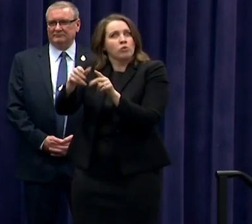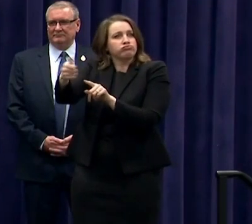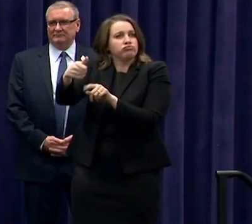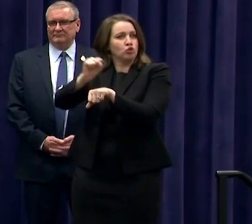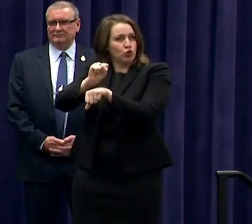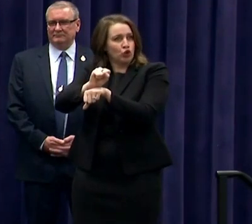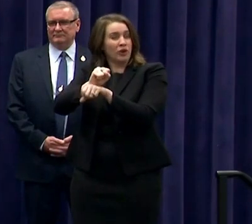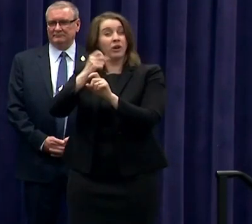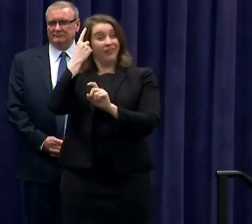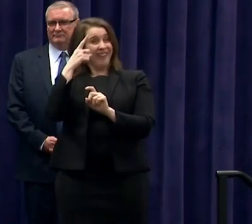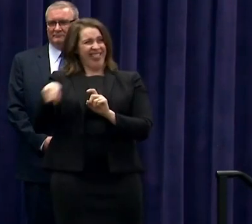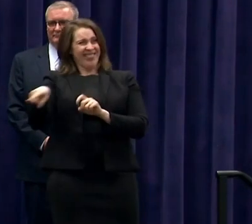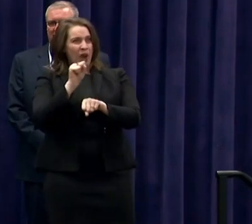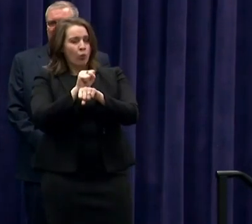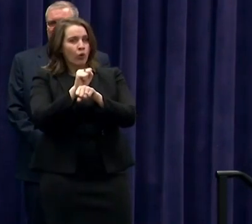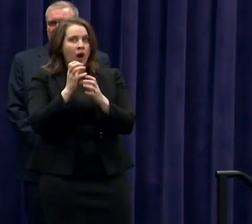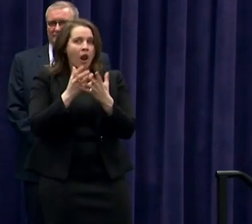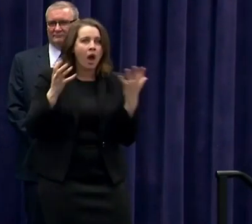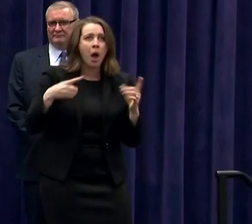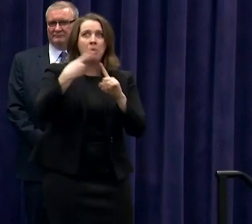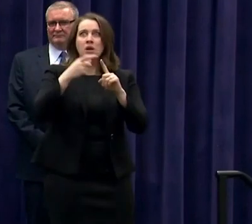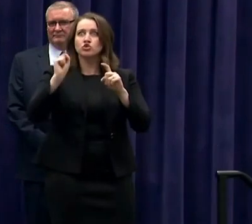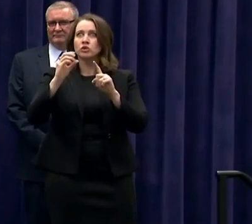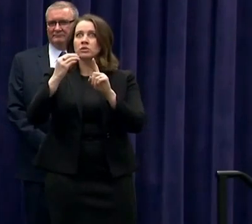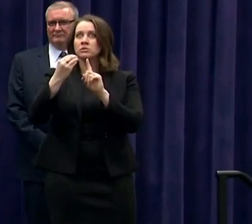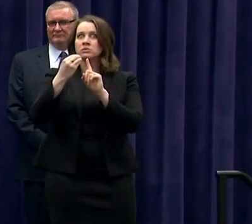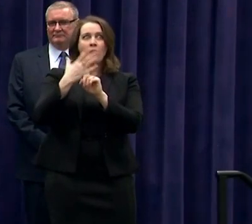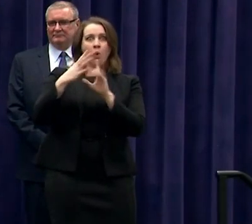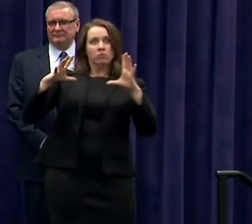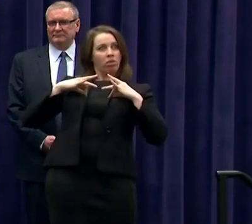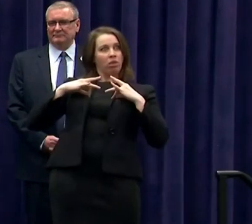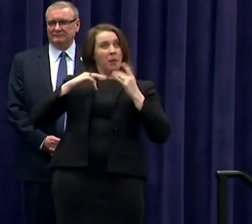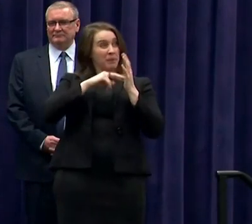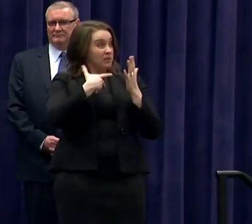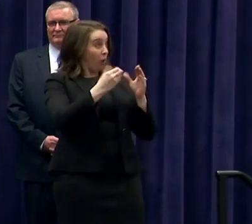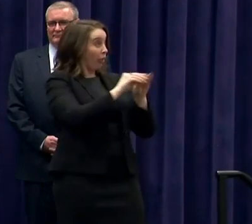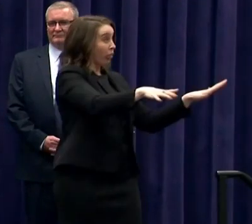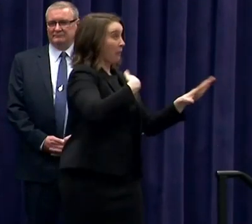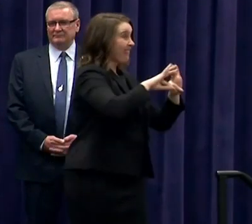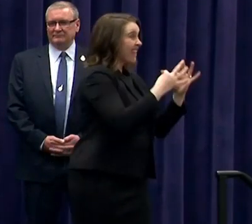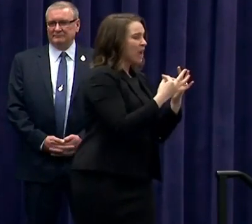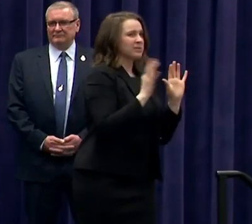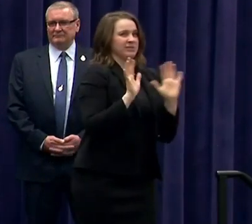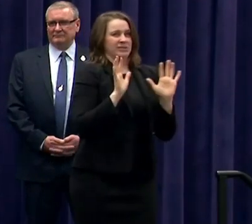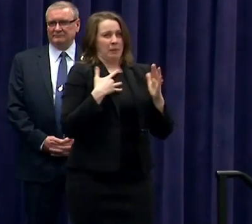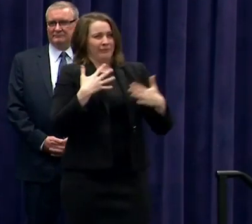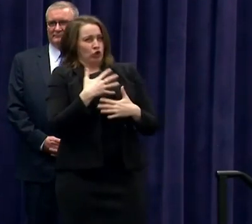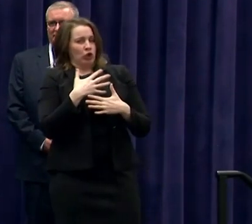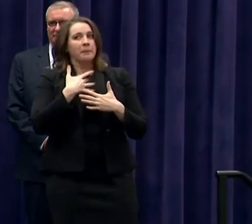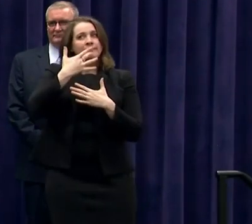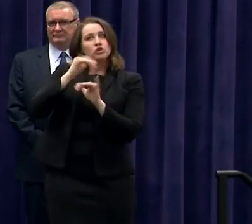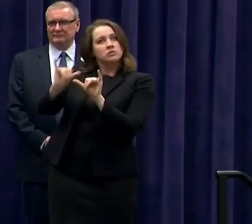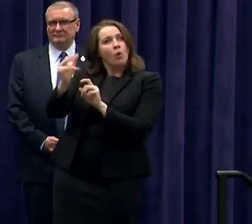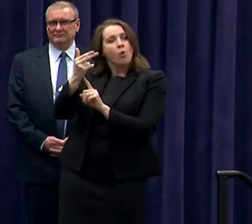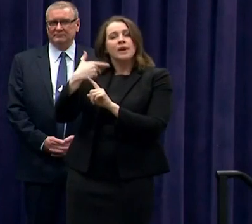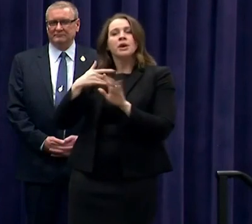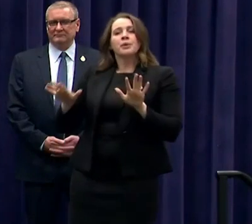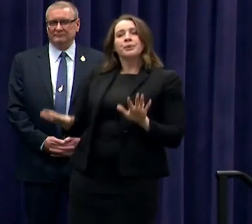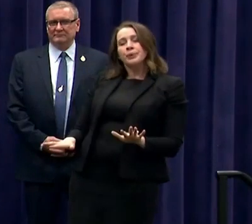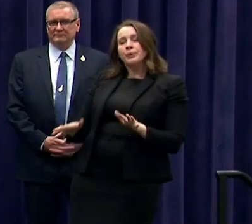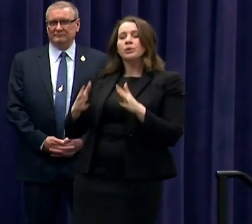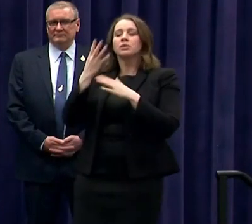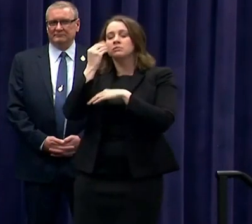place that's close for them to be able to just take a load off, if you will, and be there,